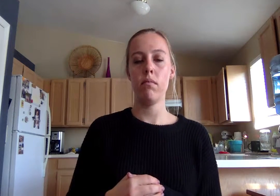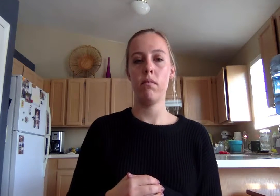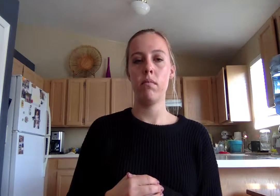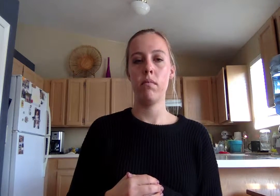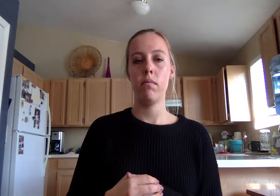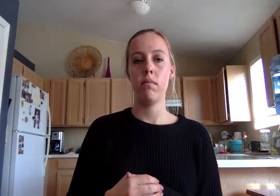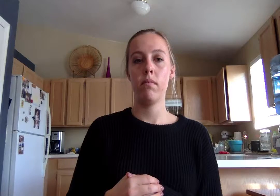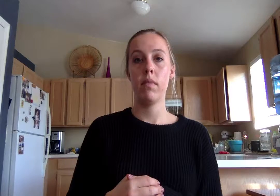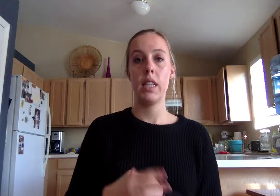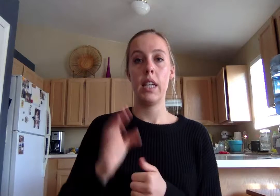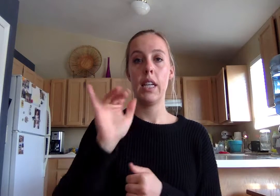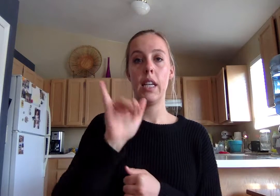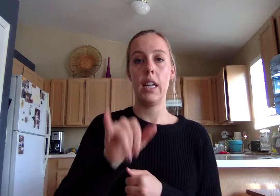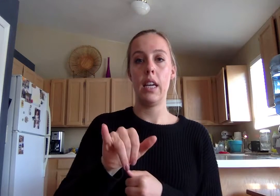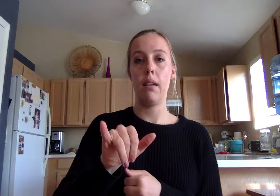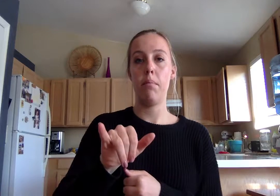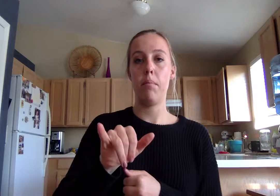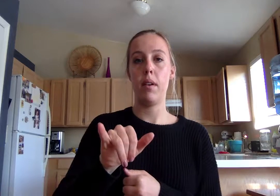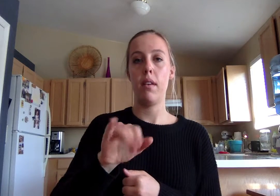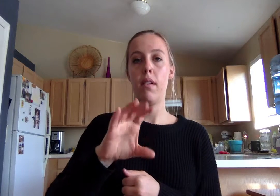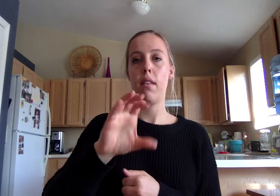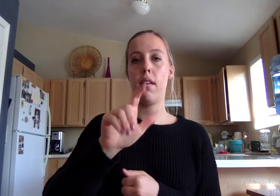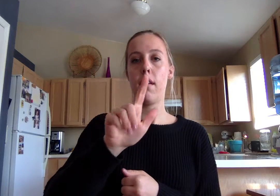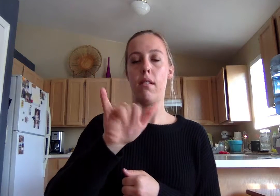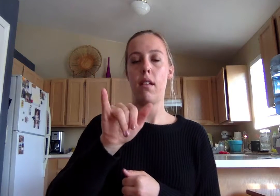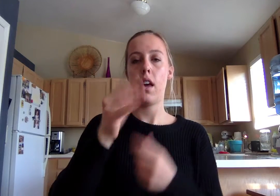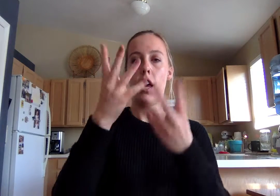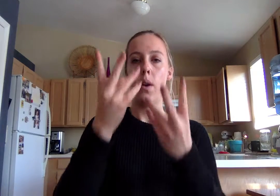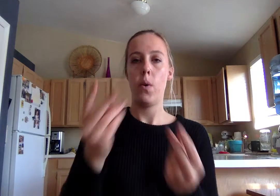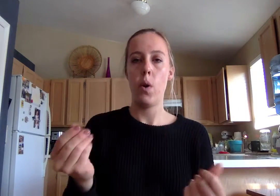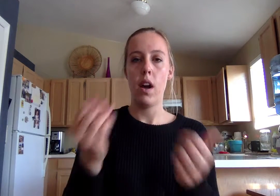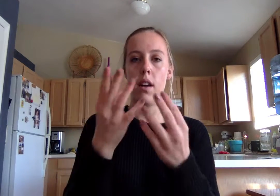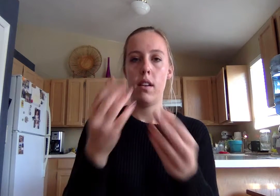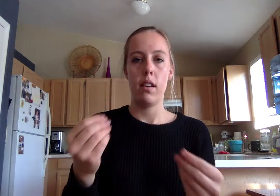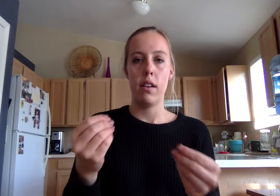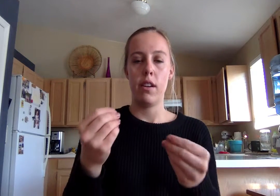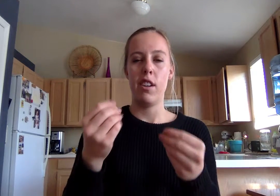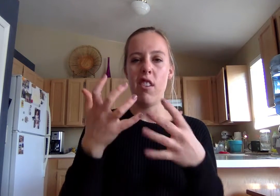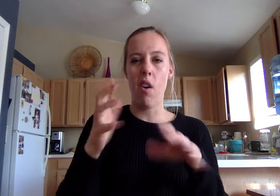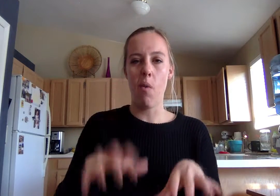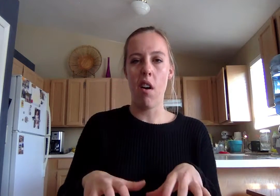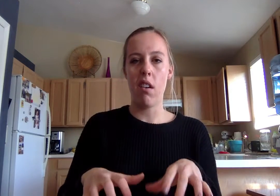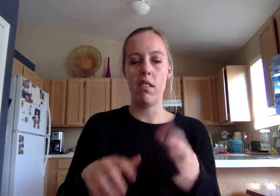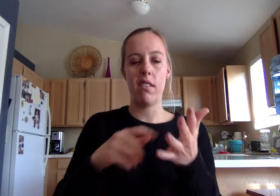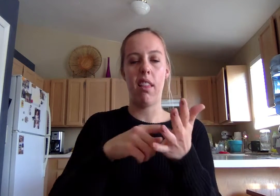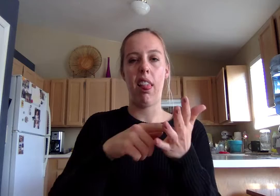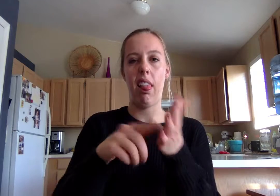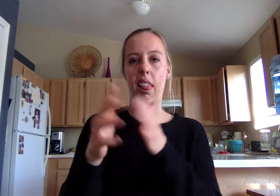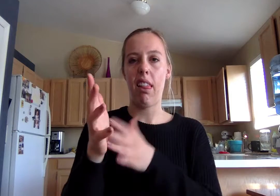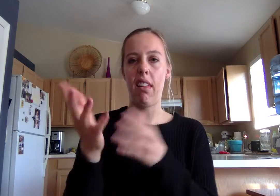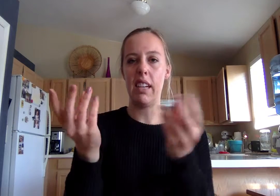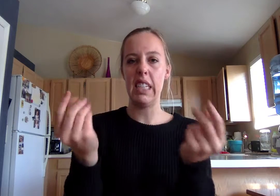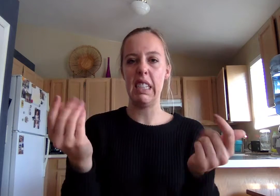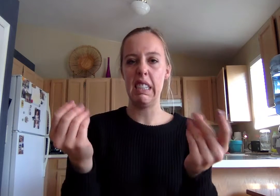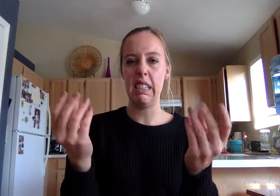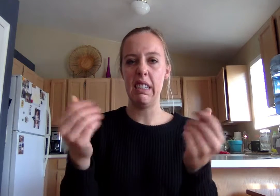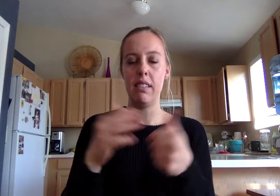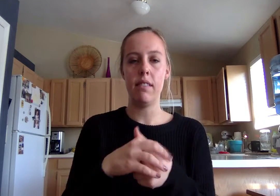Keep that clay wet. You don't want your hands sticking at this point. Now, again, pressing down with my left